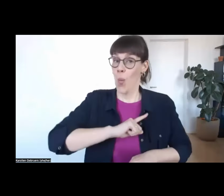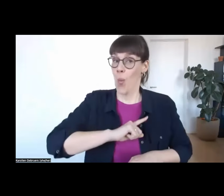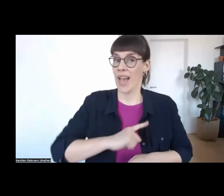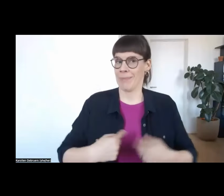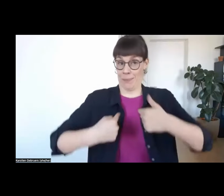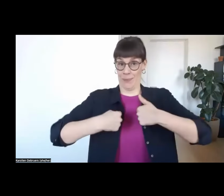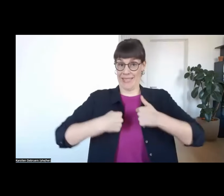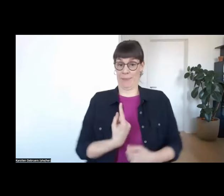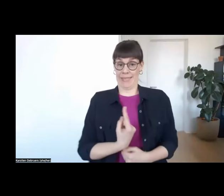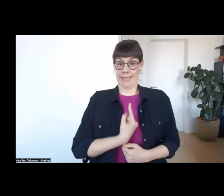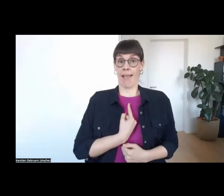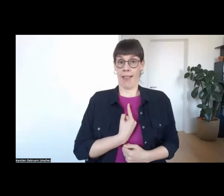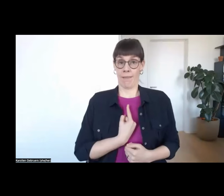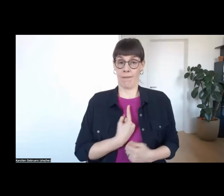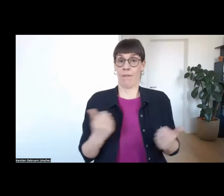helpful.